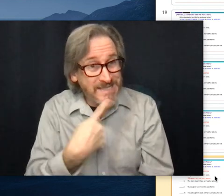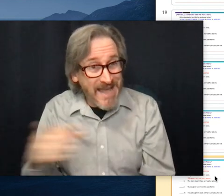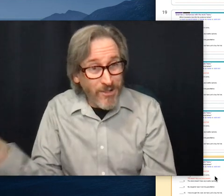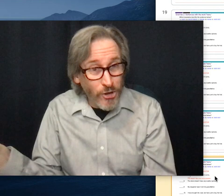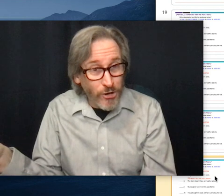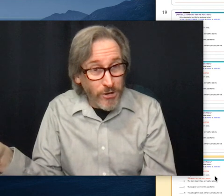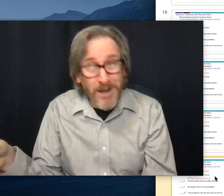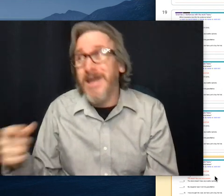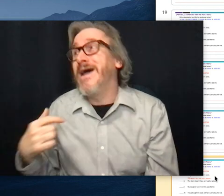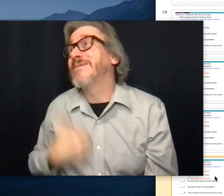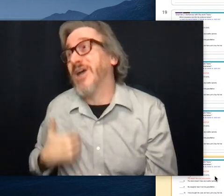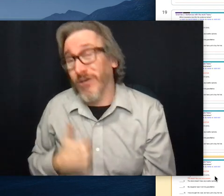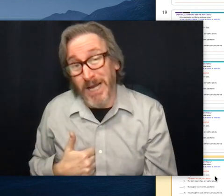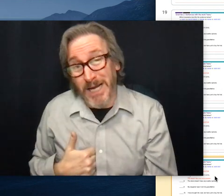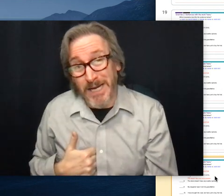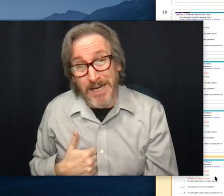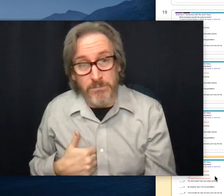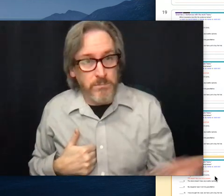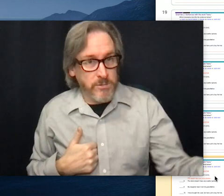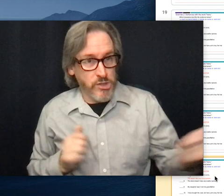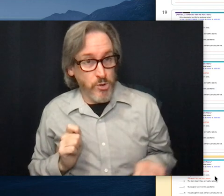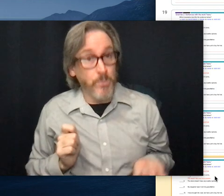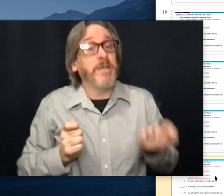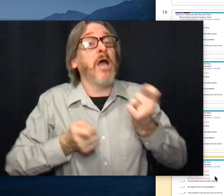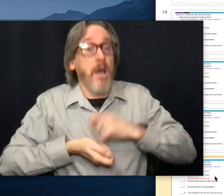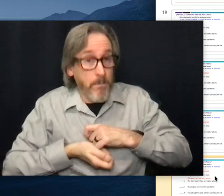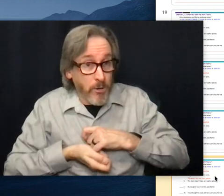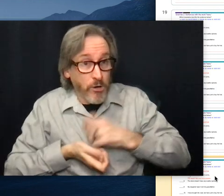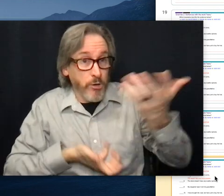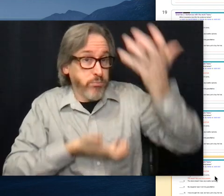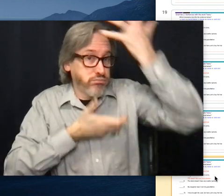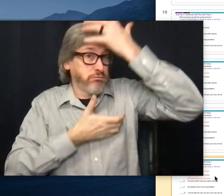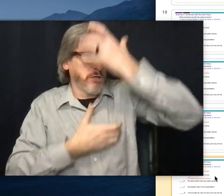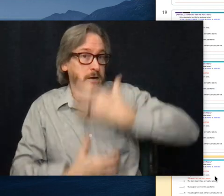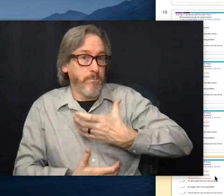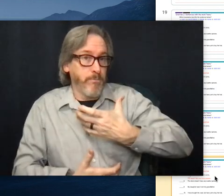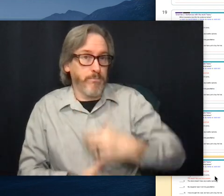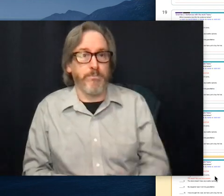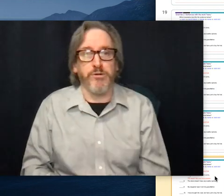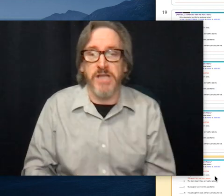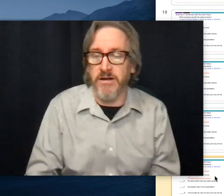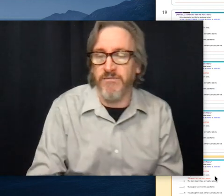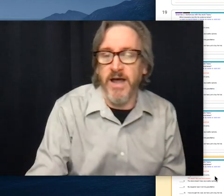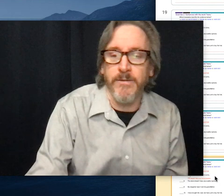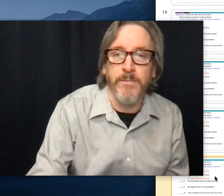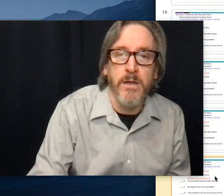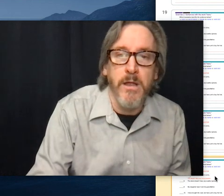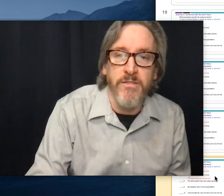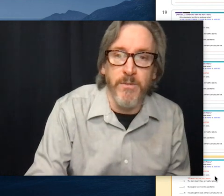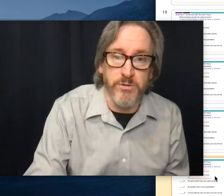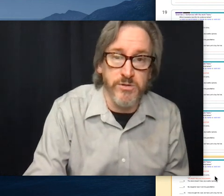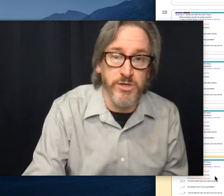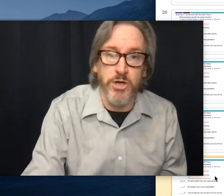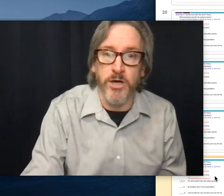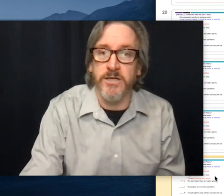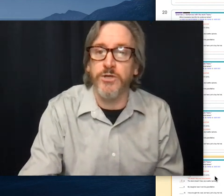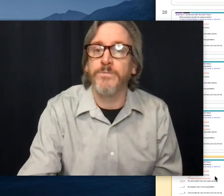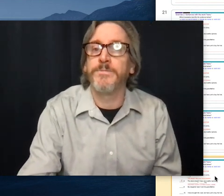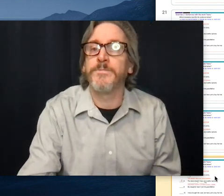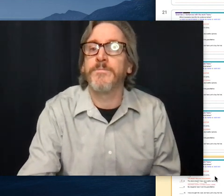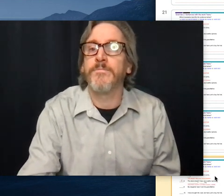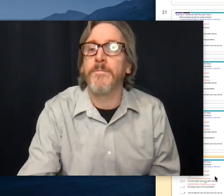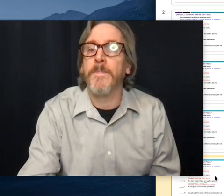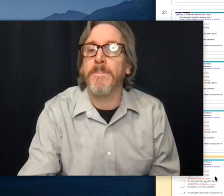you must tell her sorry. So you become her, you kind of personify the person you're talking